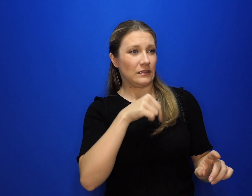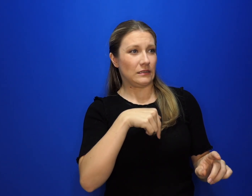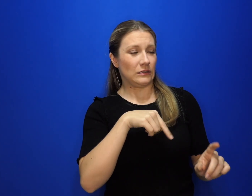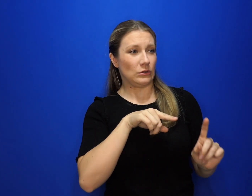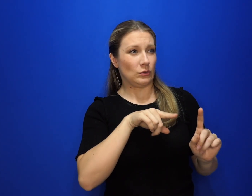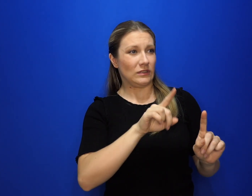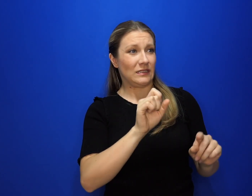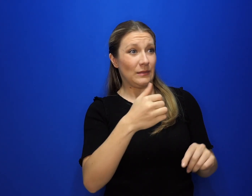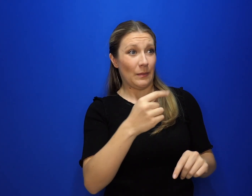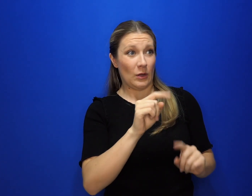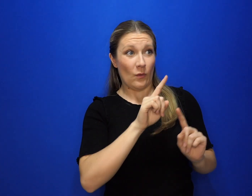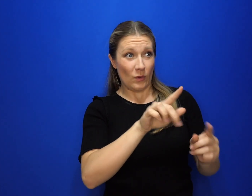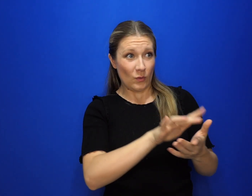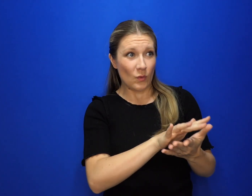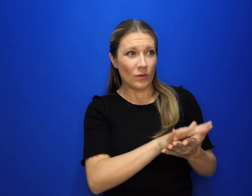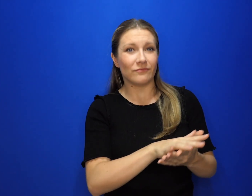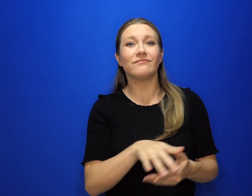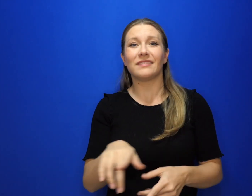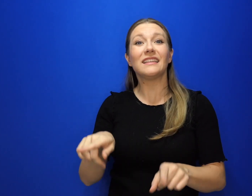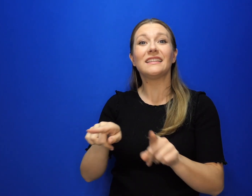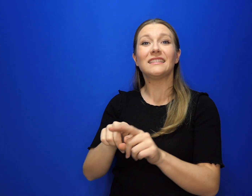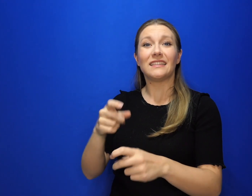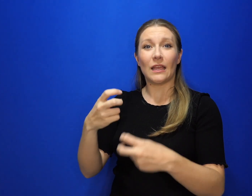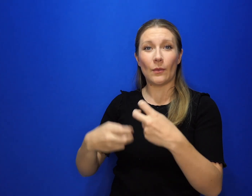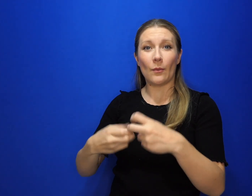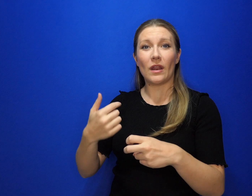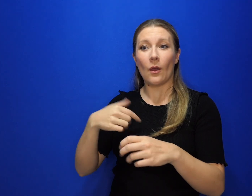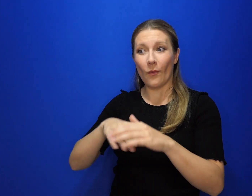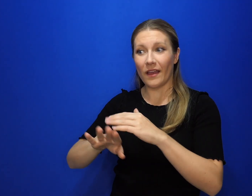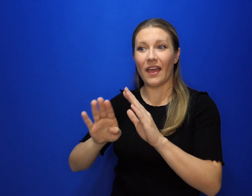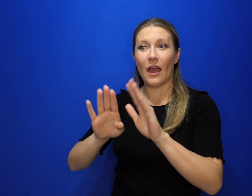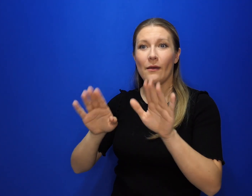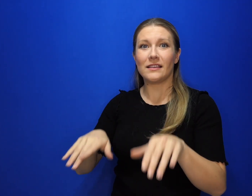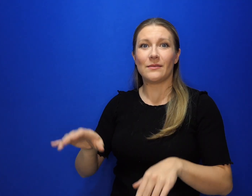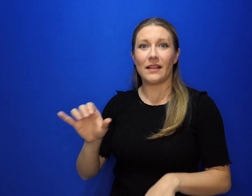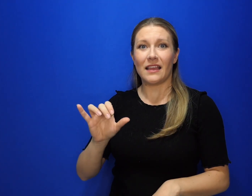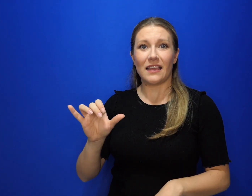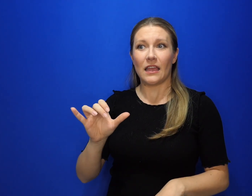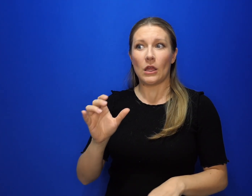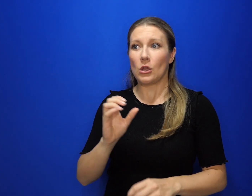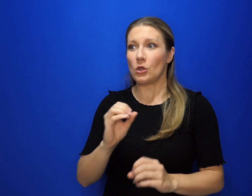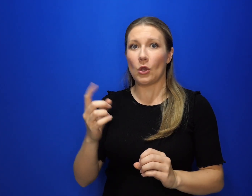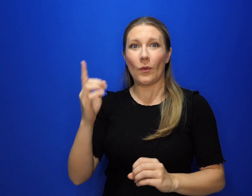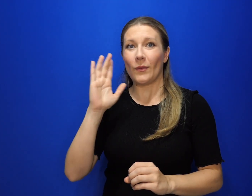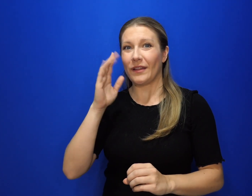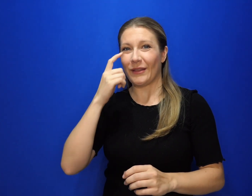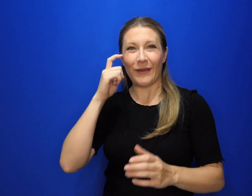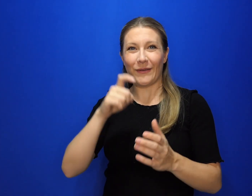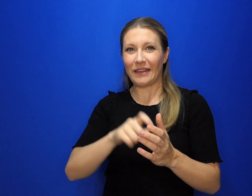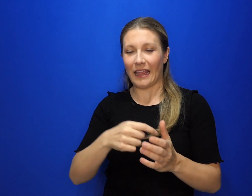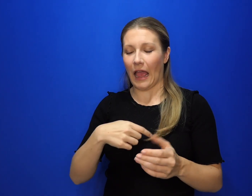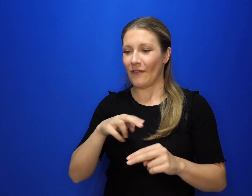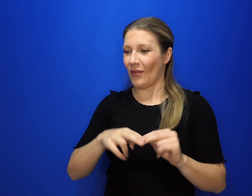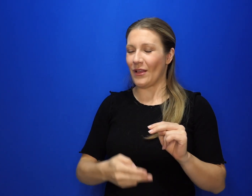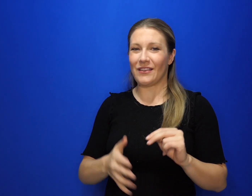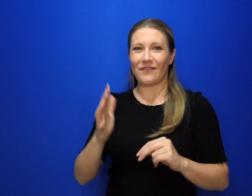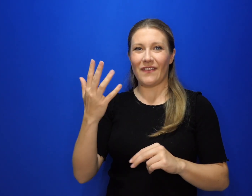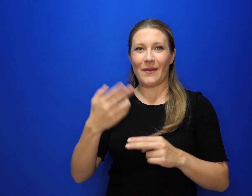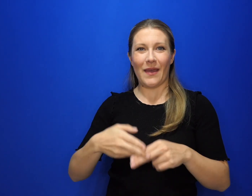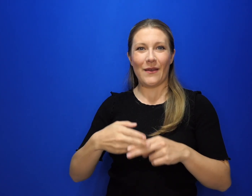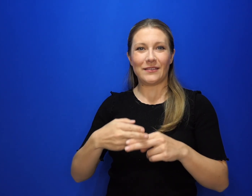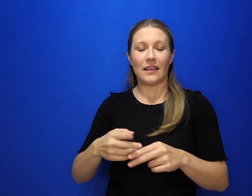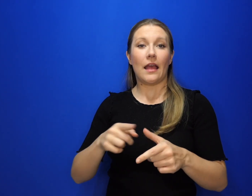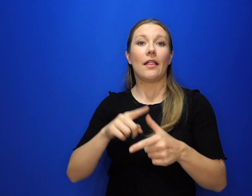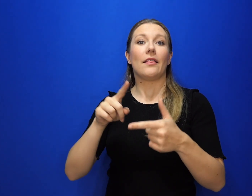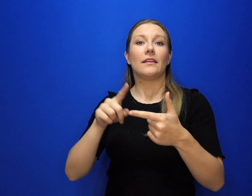when I sent you to school in September. Right. It's the same problem I have as when I'm walking through the house. And I'm like, is no one going to notice I've lost 5 pounds? And